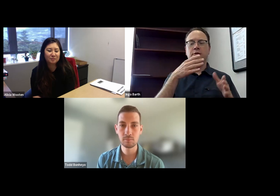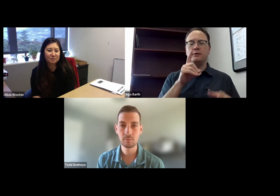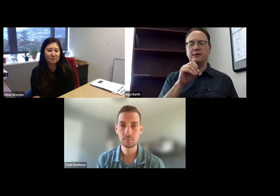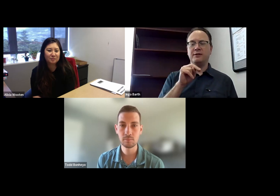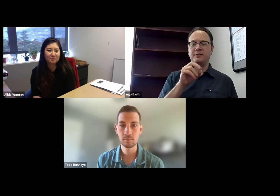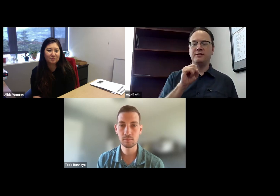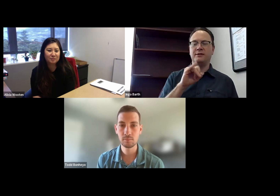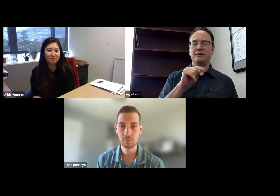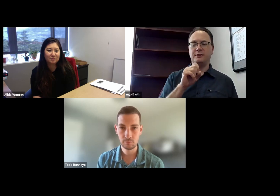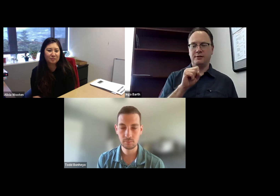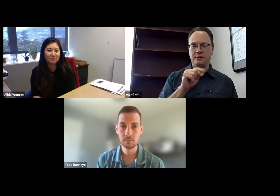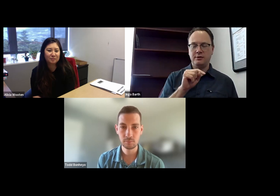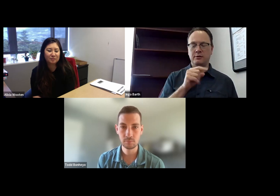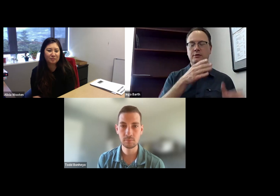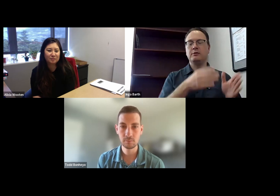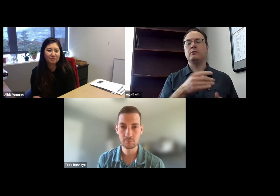you work.